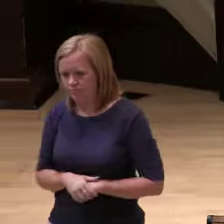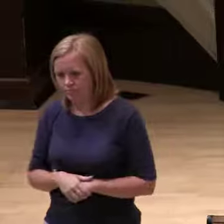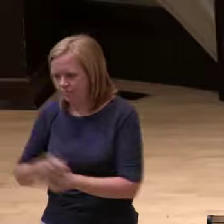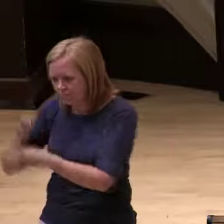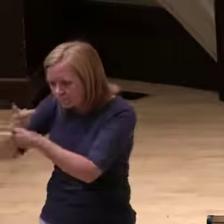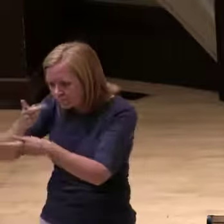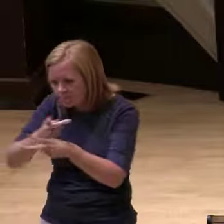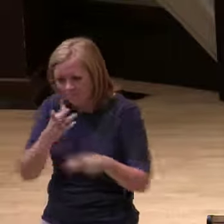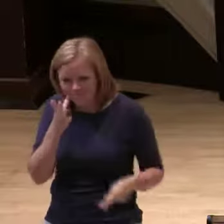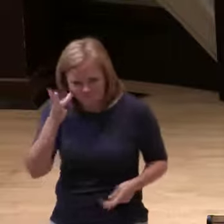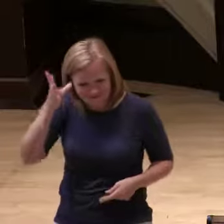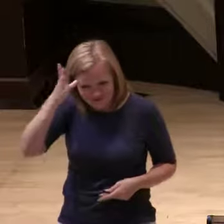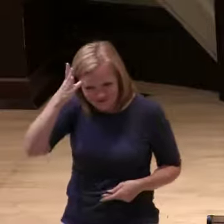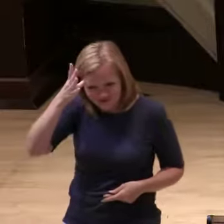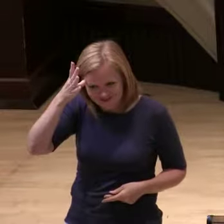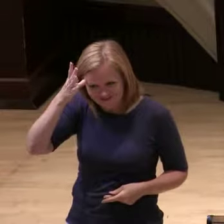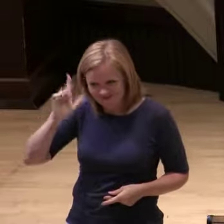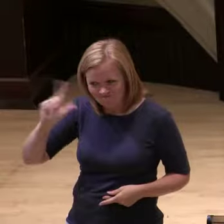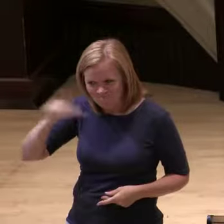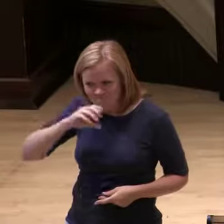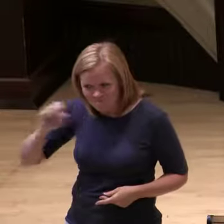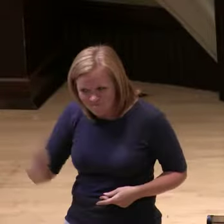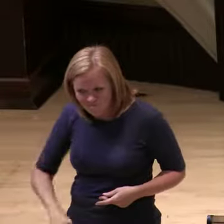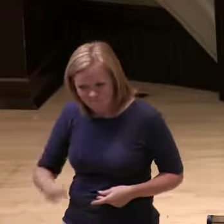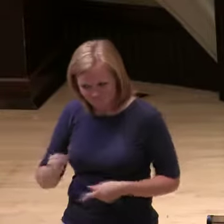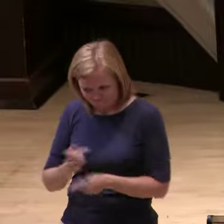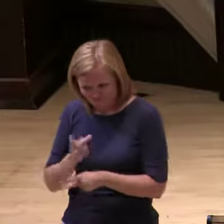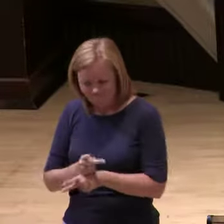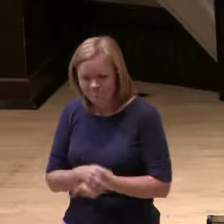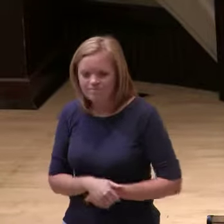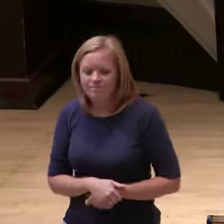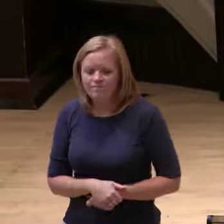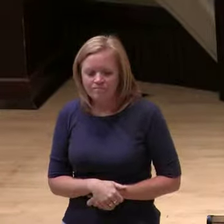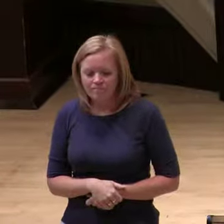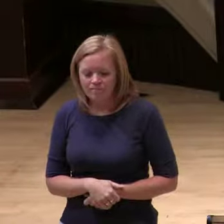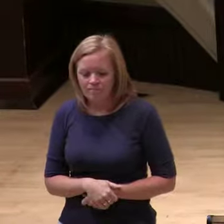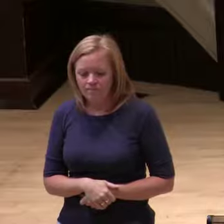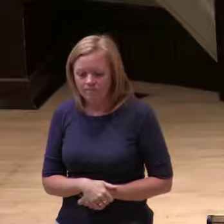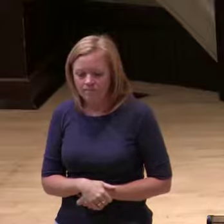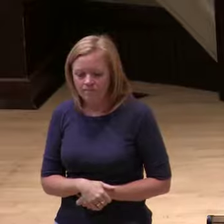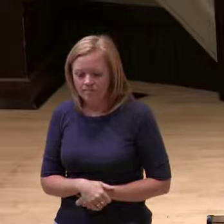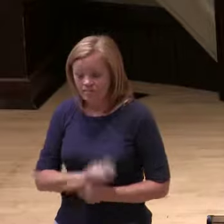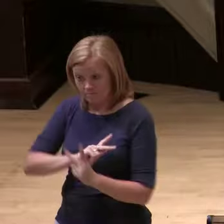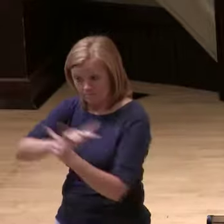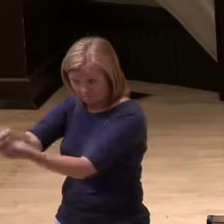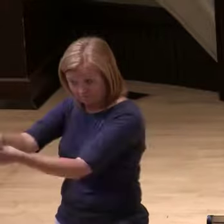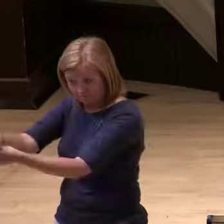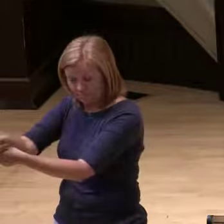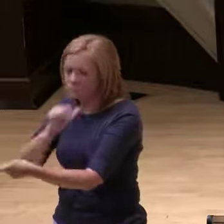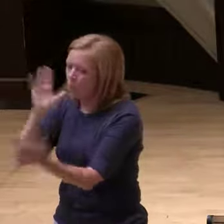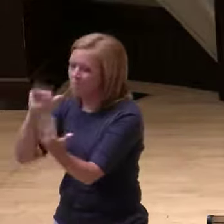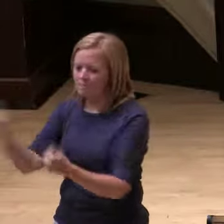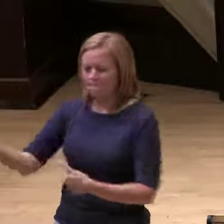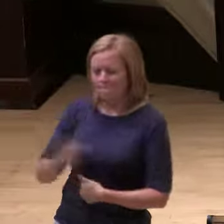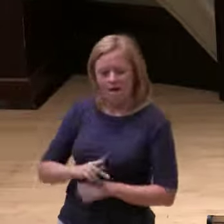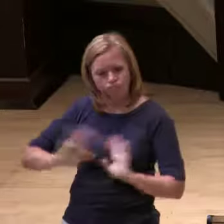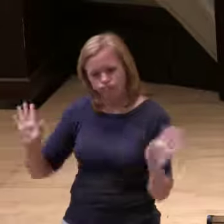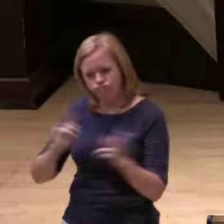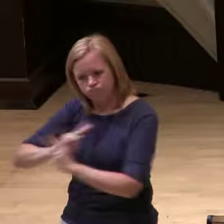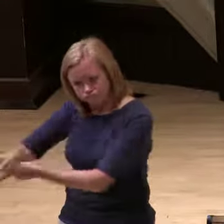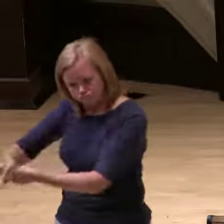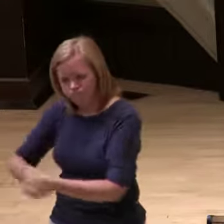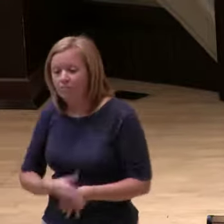Take care of your parents when they are old. Lend and expect nothing in return. And do